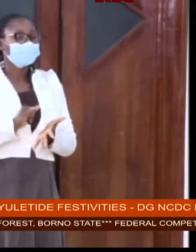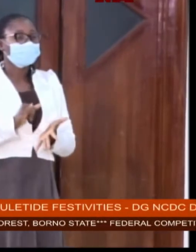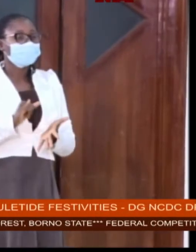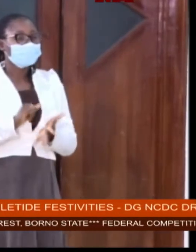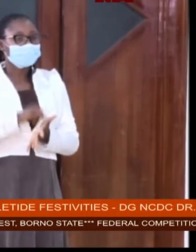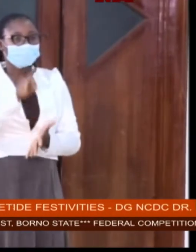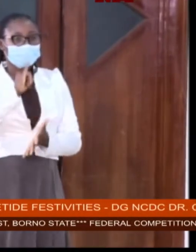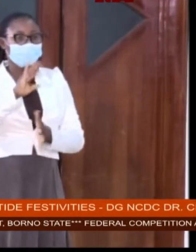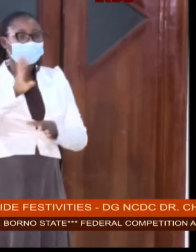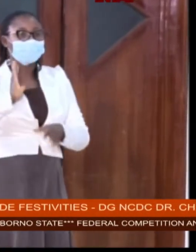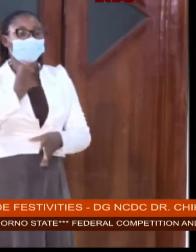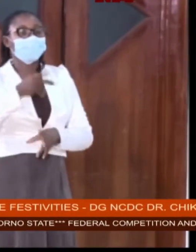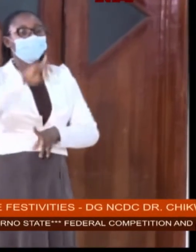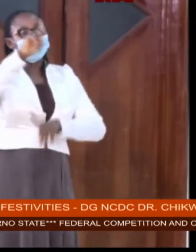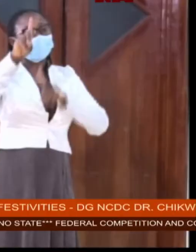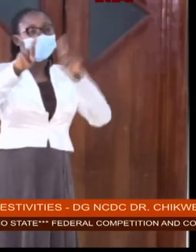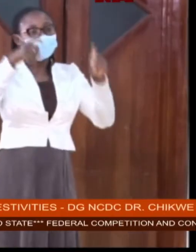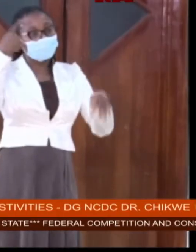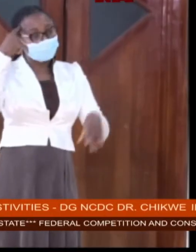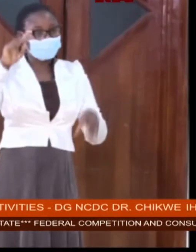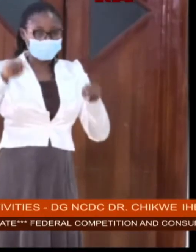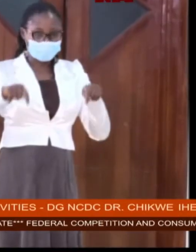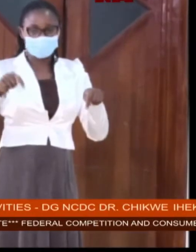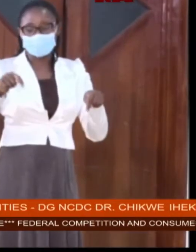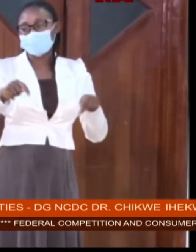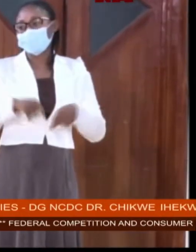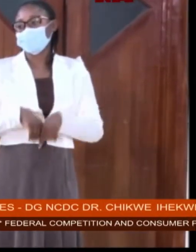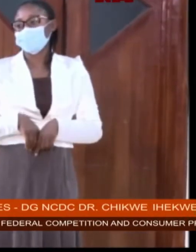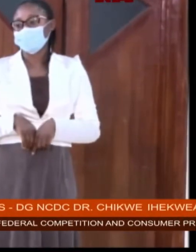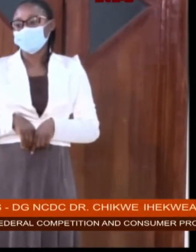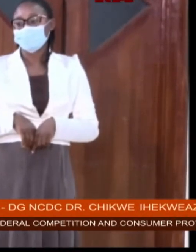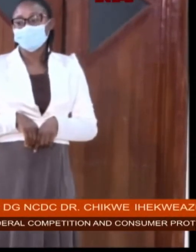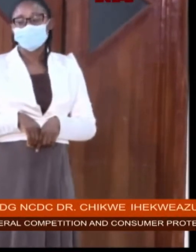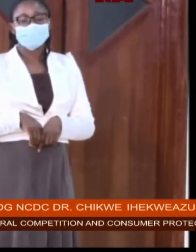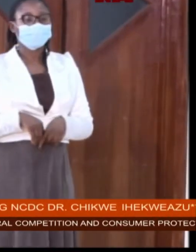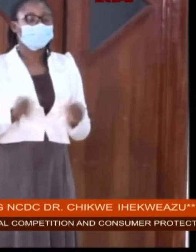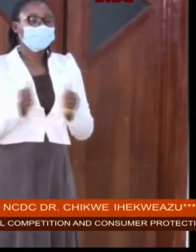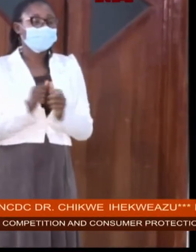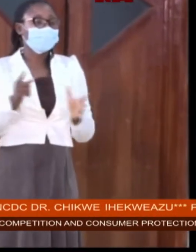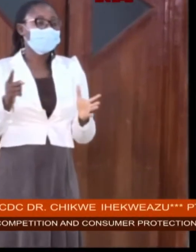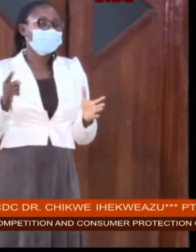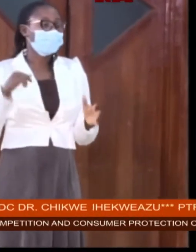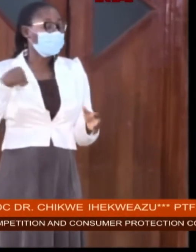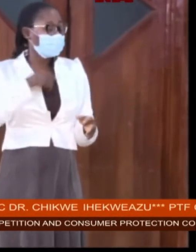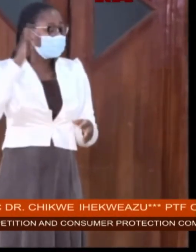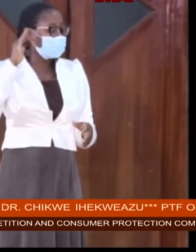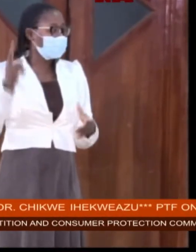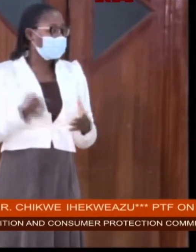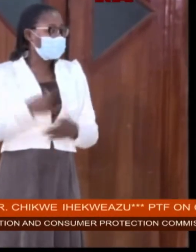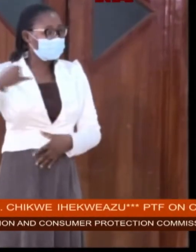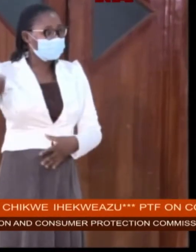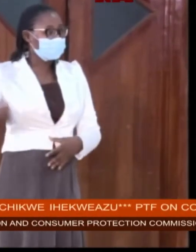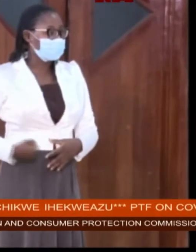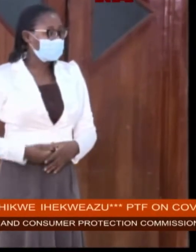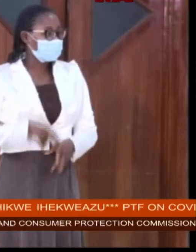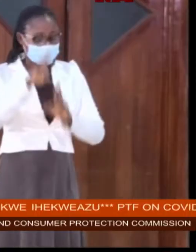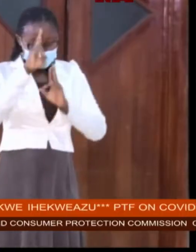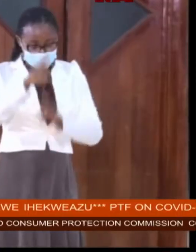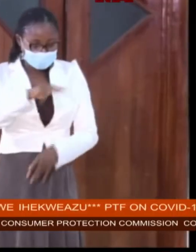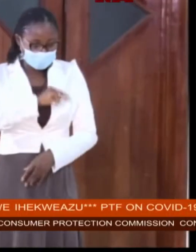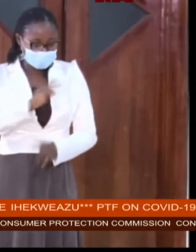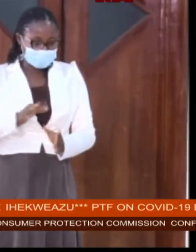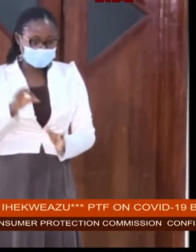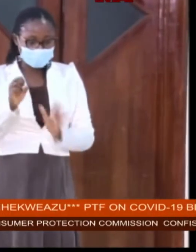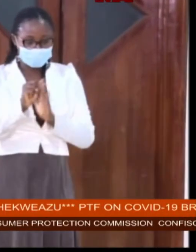That's the outlook for our questions for today. Would first of all invite the Honorable Minister of State